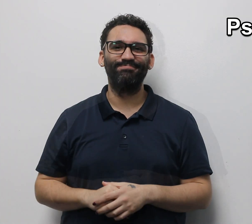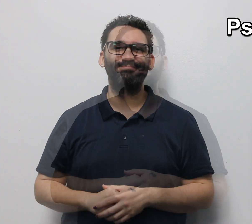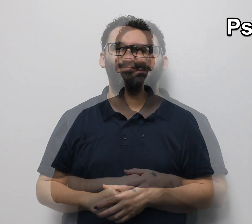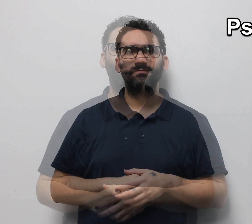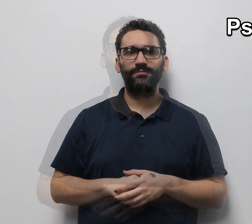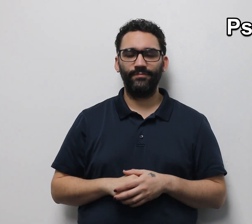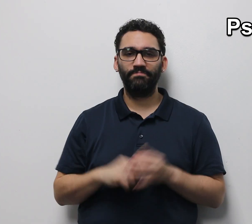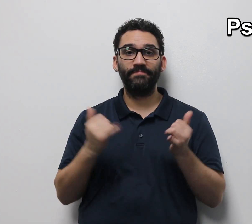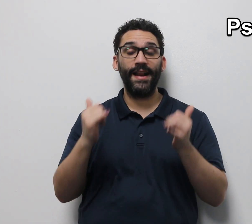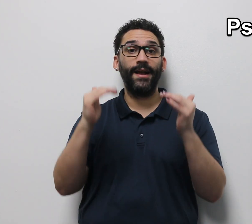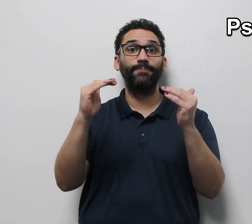thoughts.